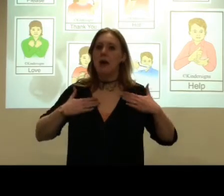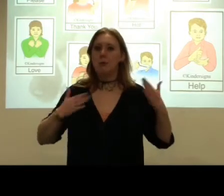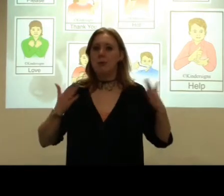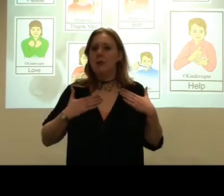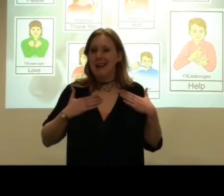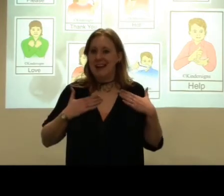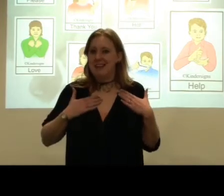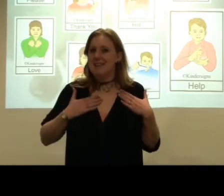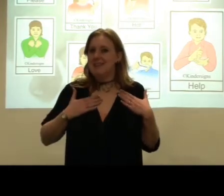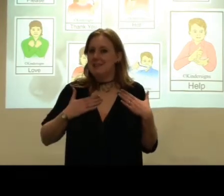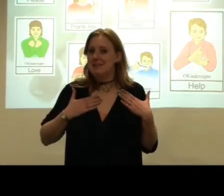help like this.